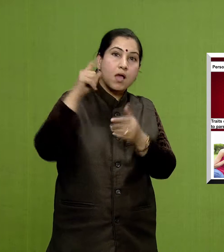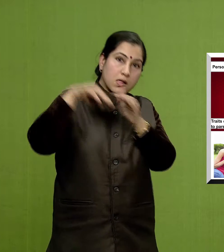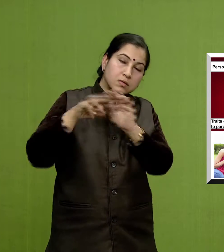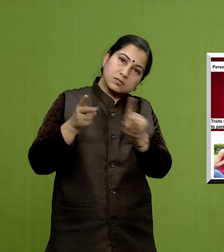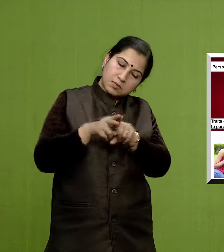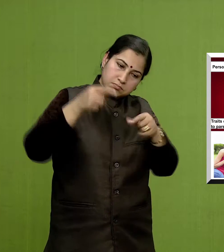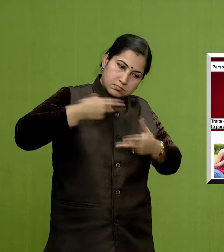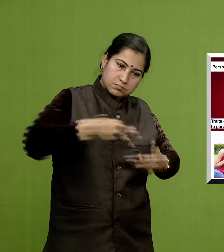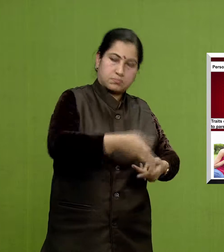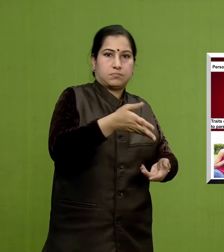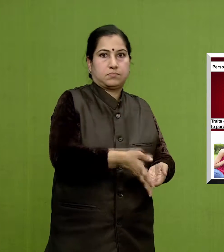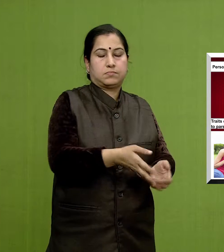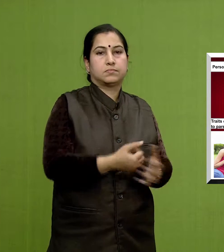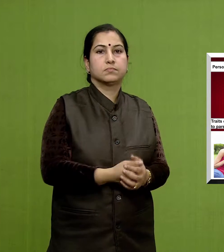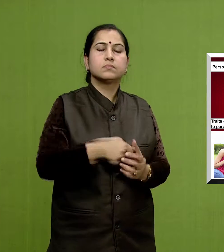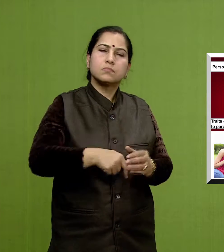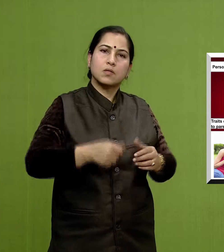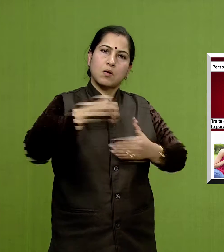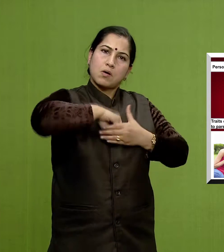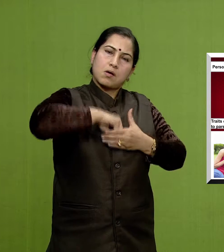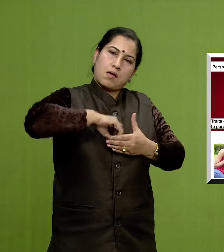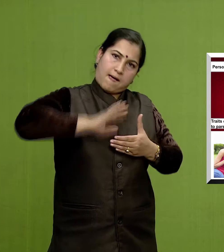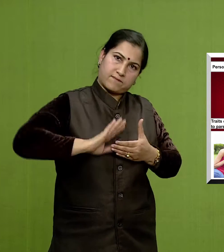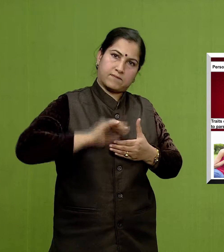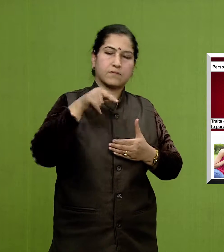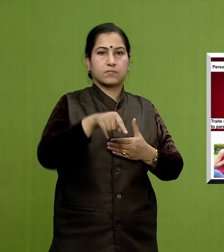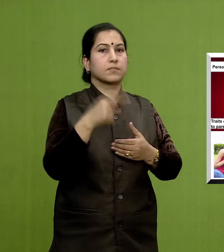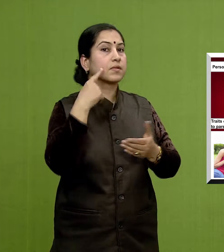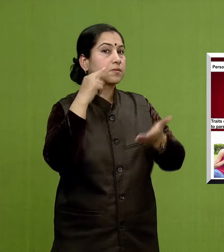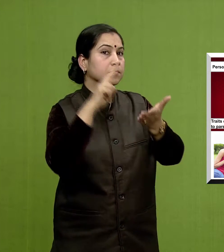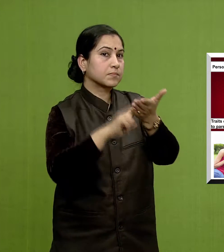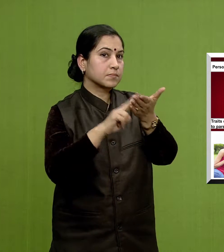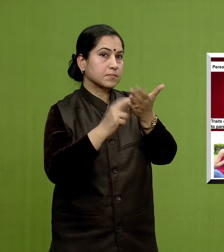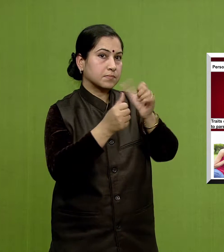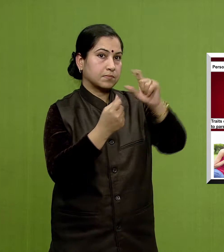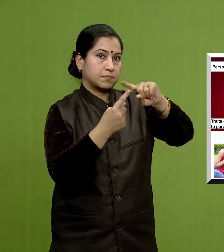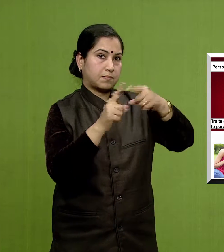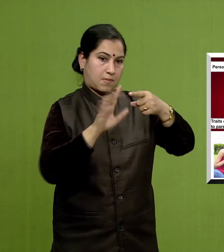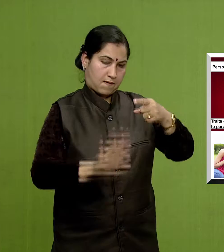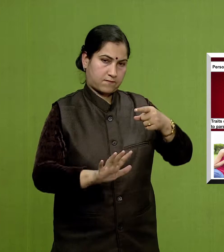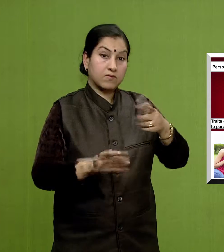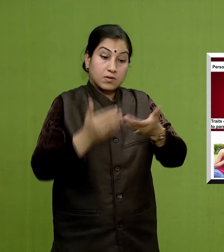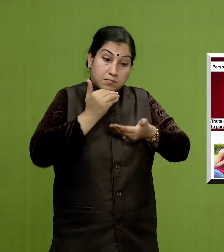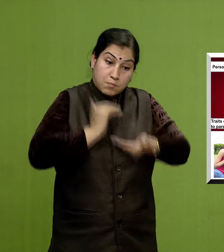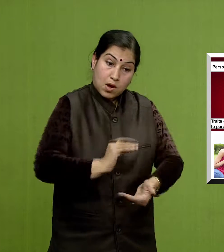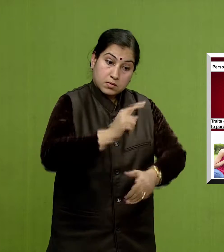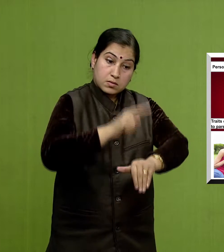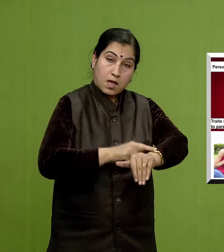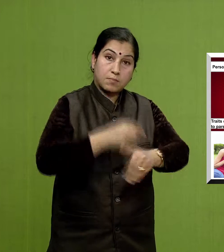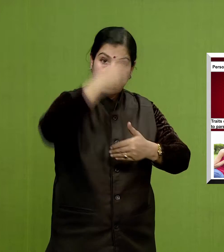Hereditary traits are innate. They are present at birth.